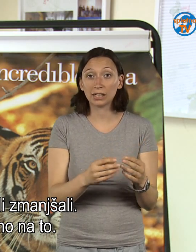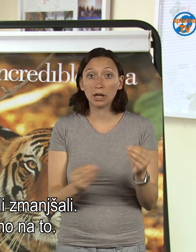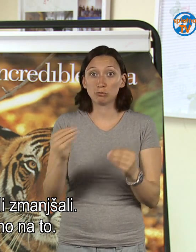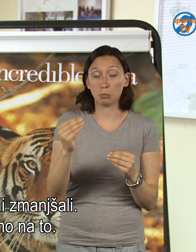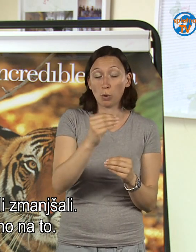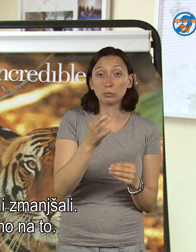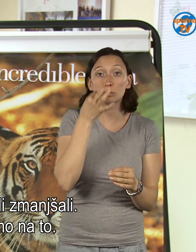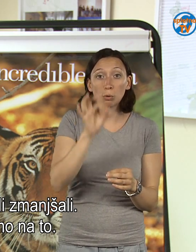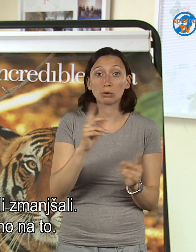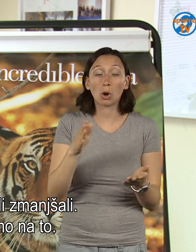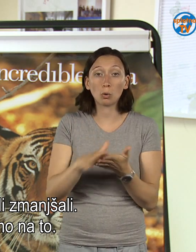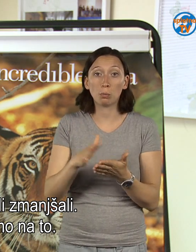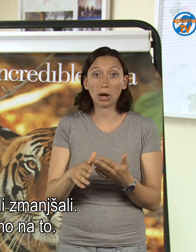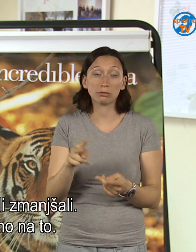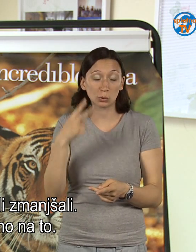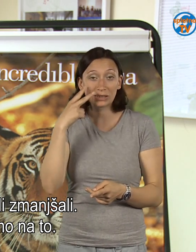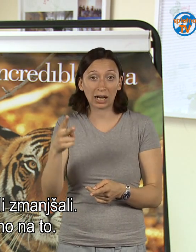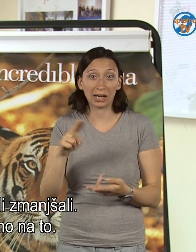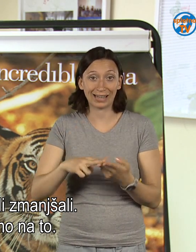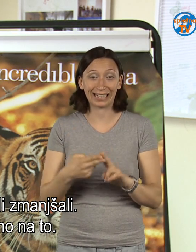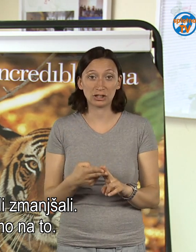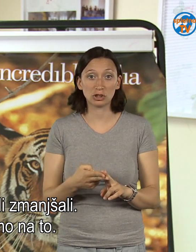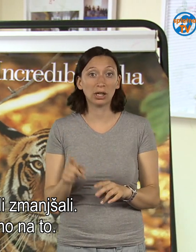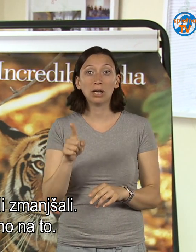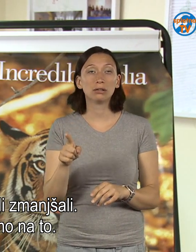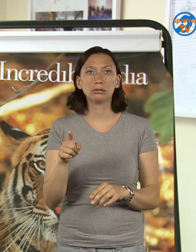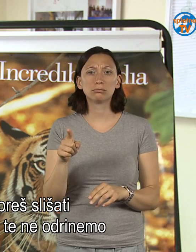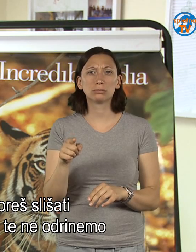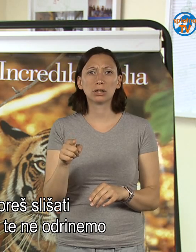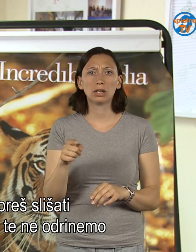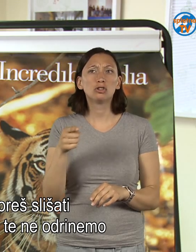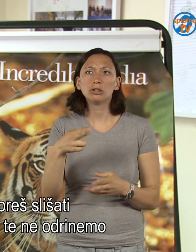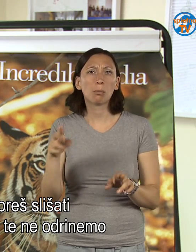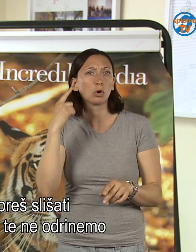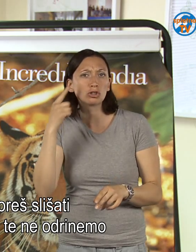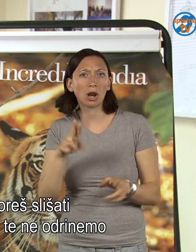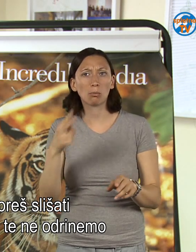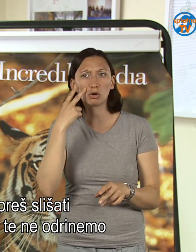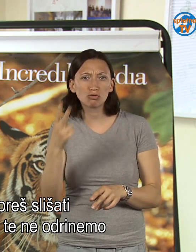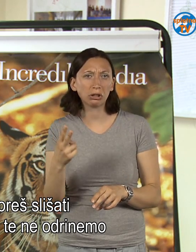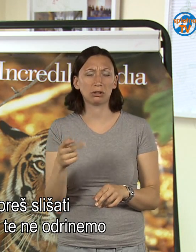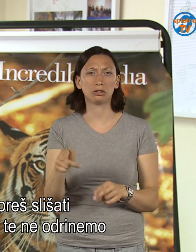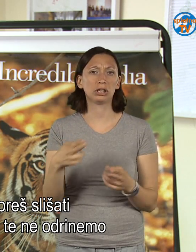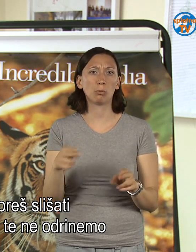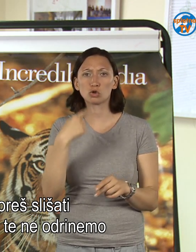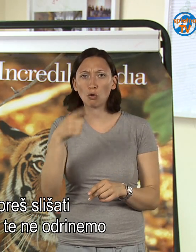minimized. So that's the way it is looked at. It's not that just because you can't hear or you can't see or you can't speak,